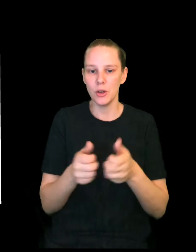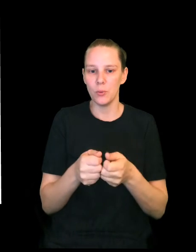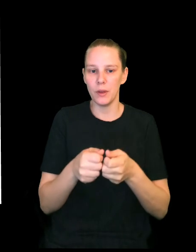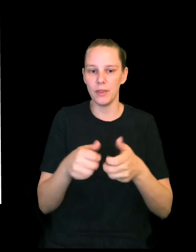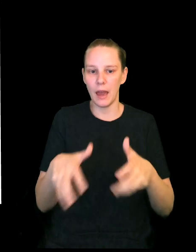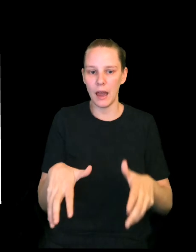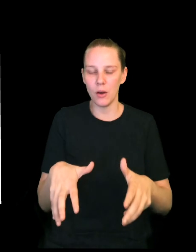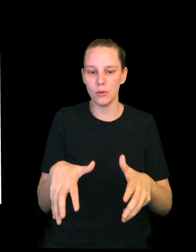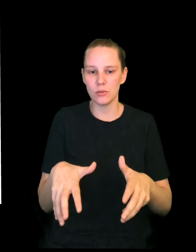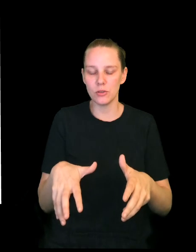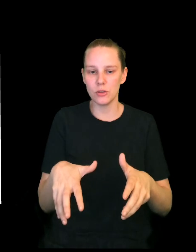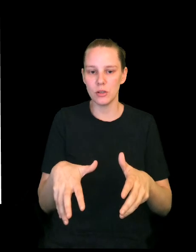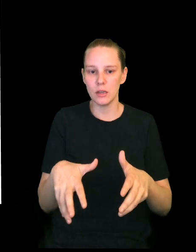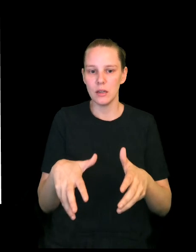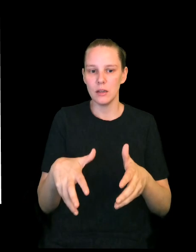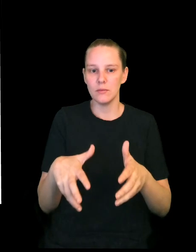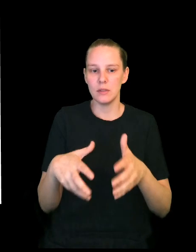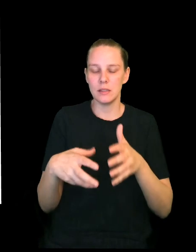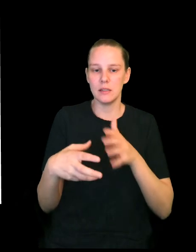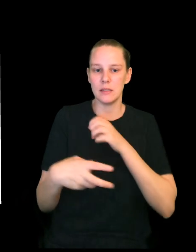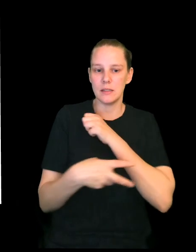levels without